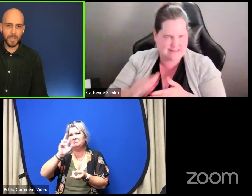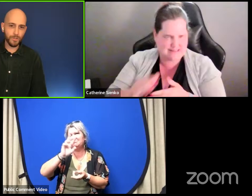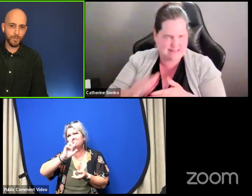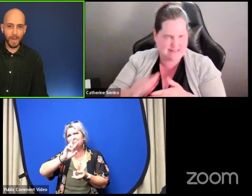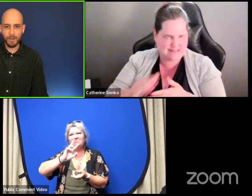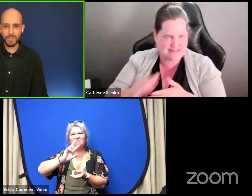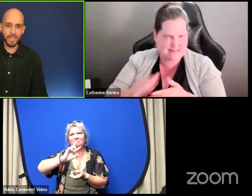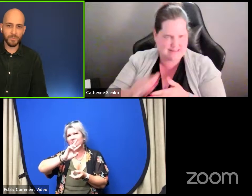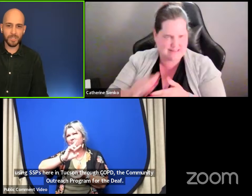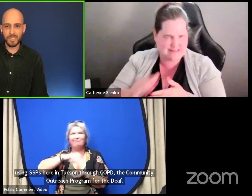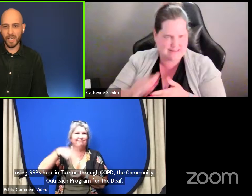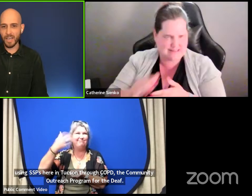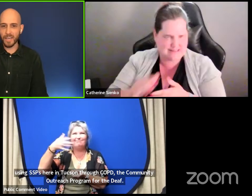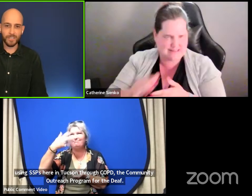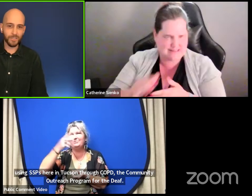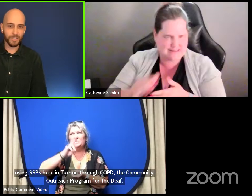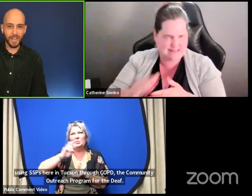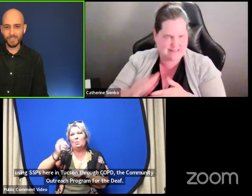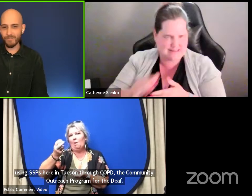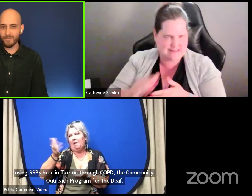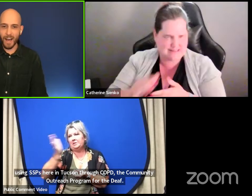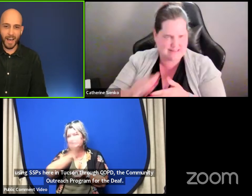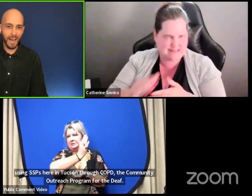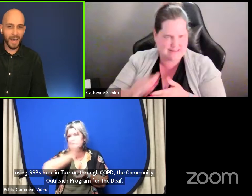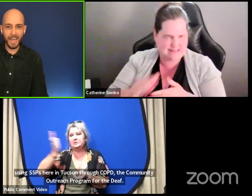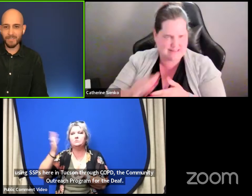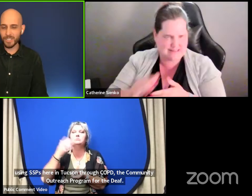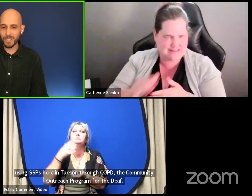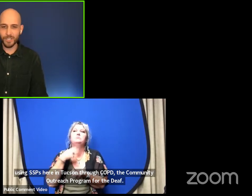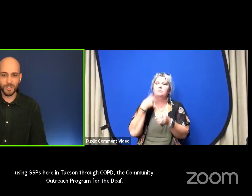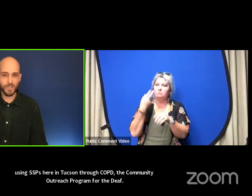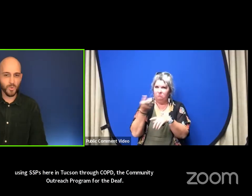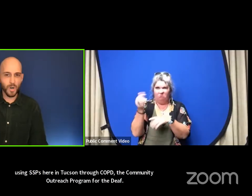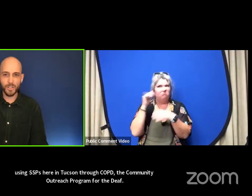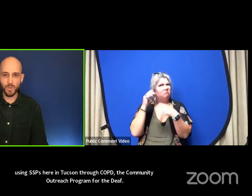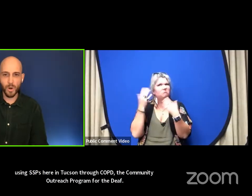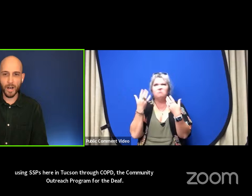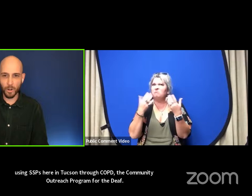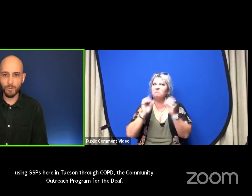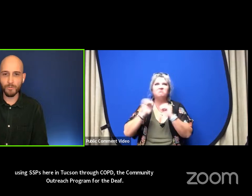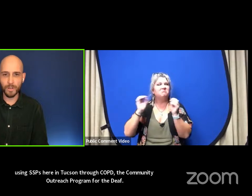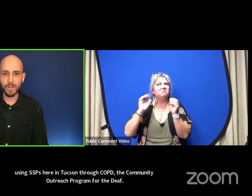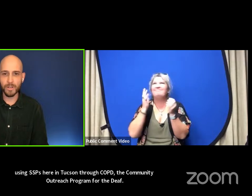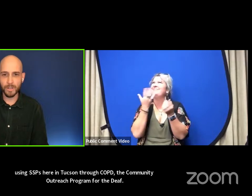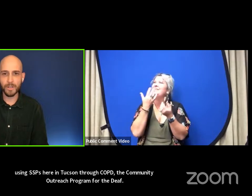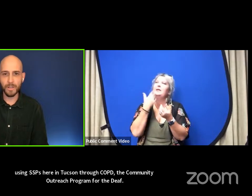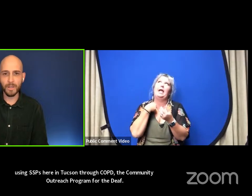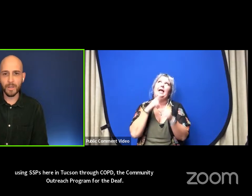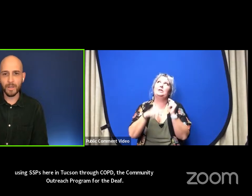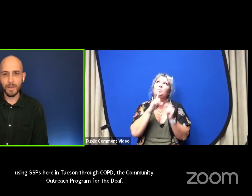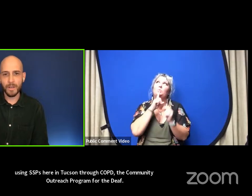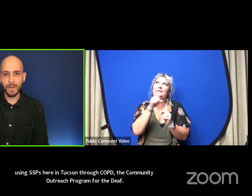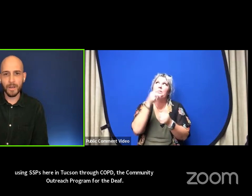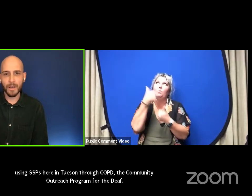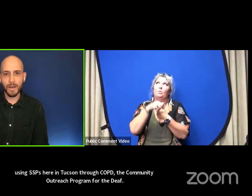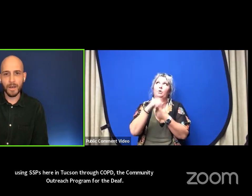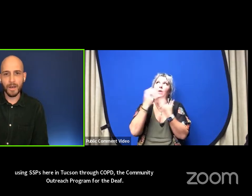In the mid-2000s, I would say 2005 to 2012,